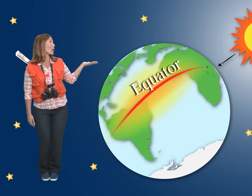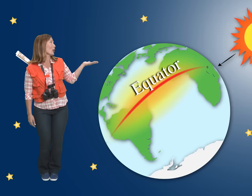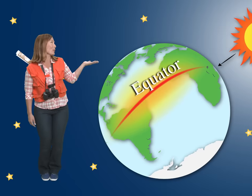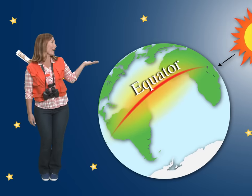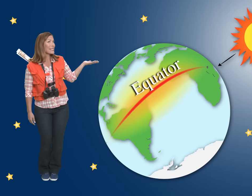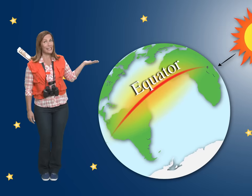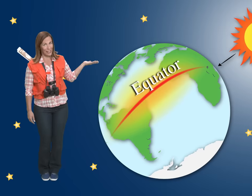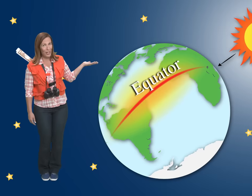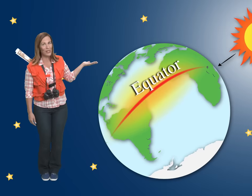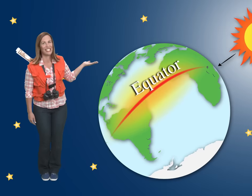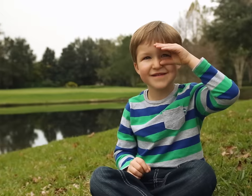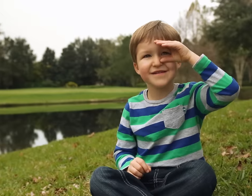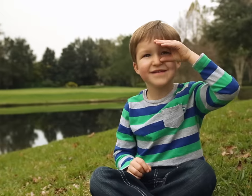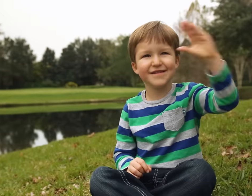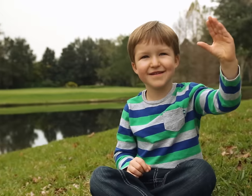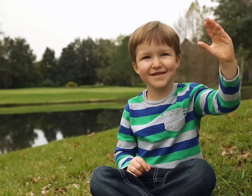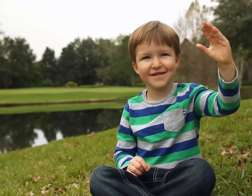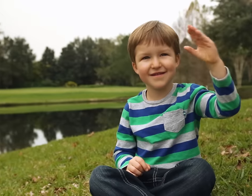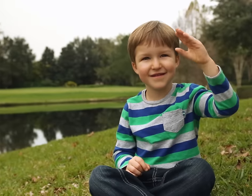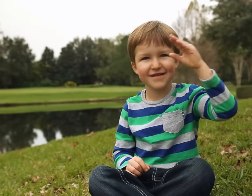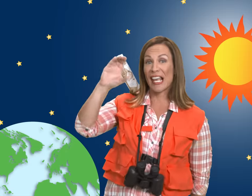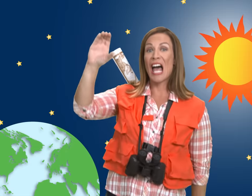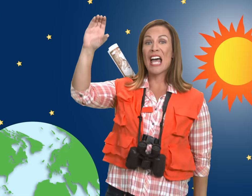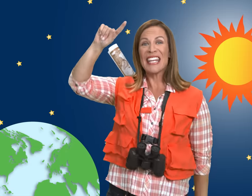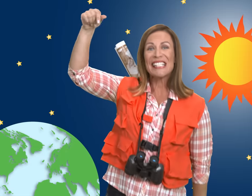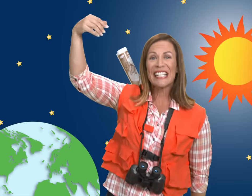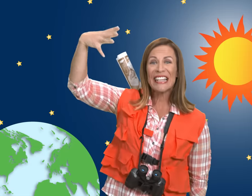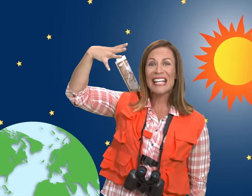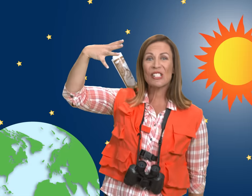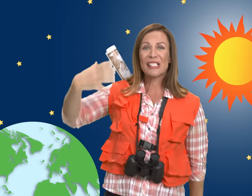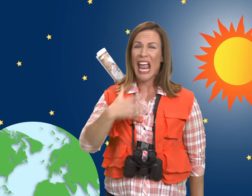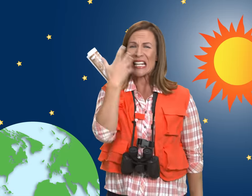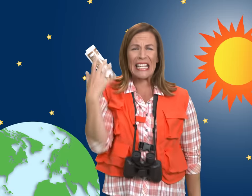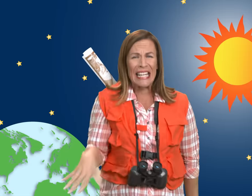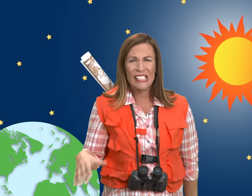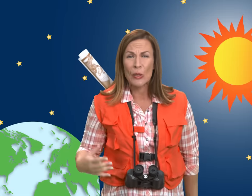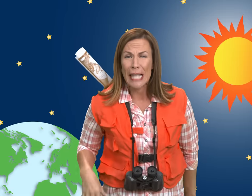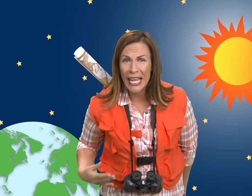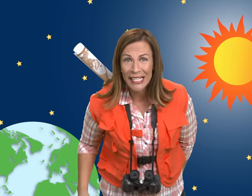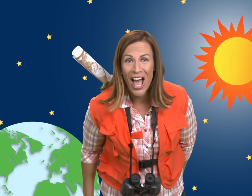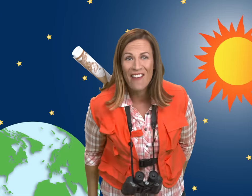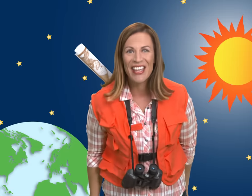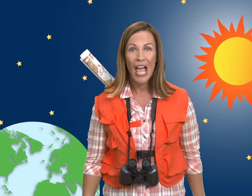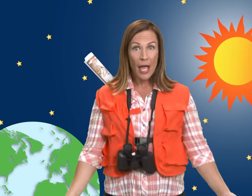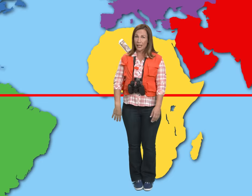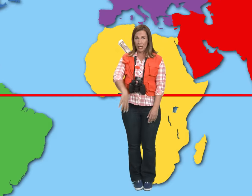on Earth because it lines up with the sun. The sun is a light source and a heat source like an oven. Get